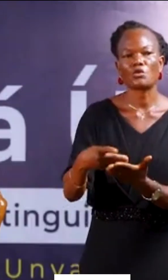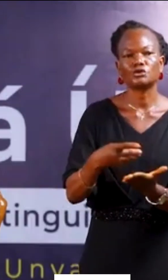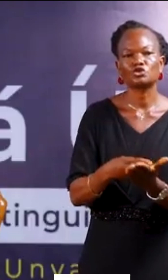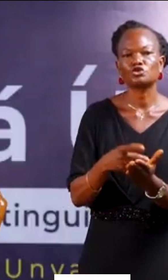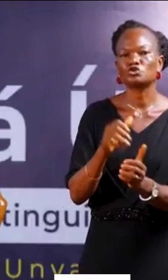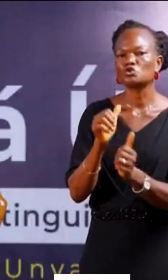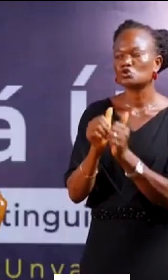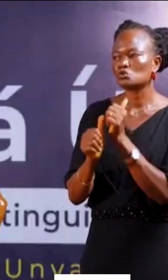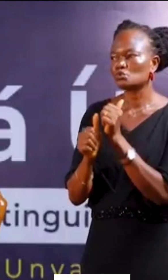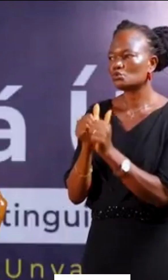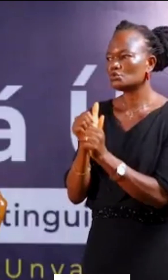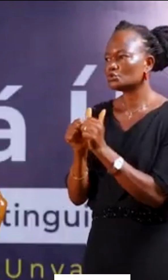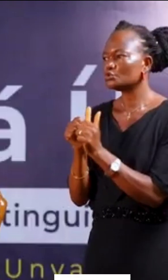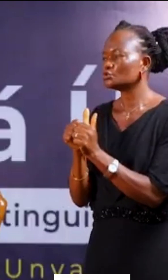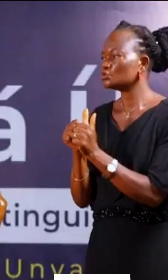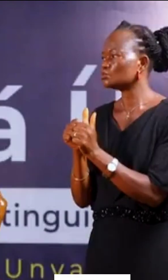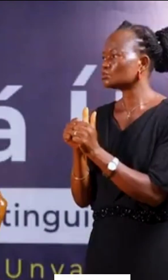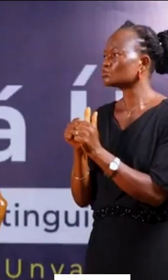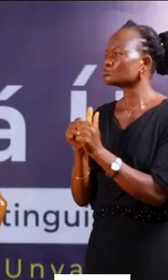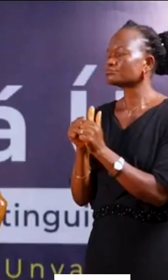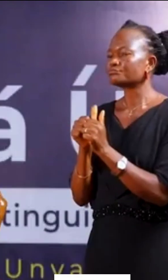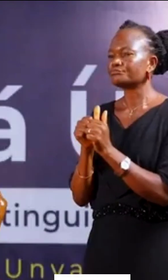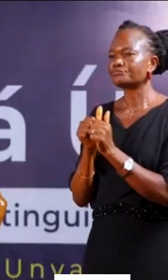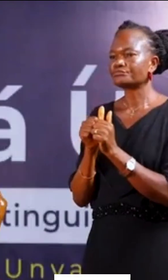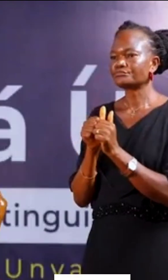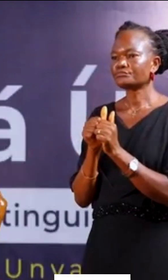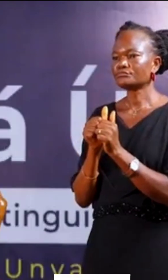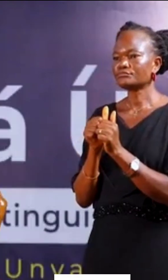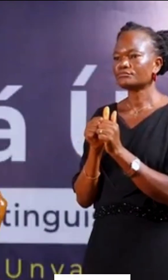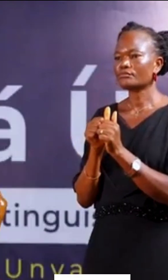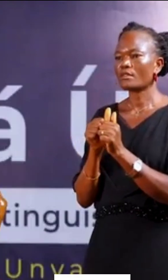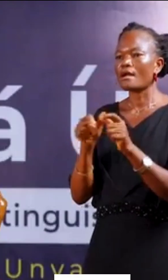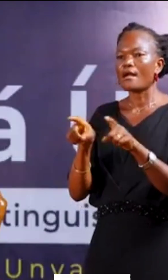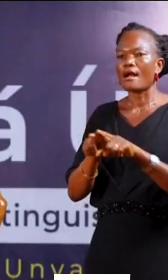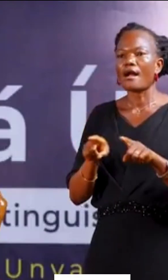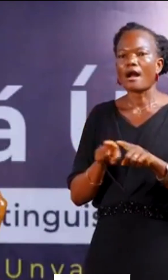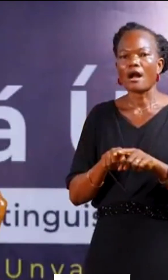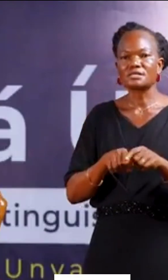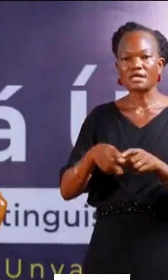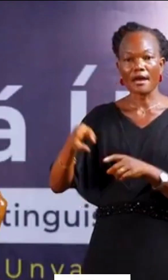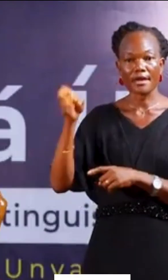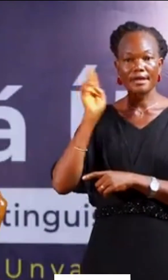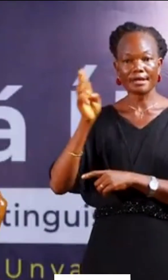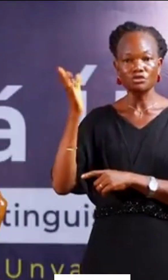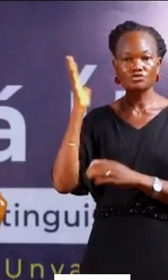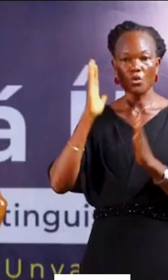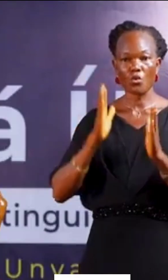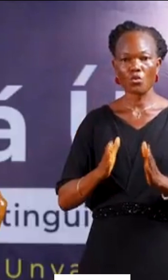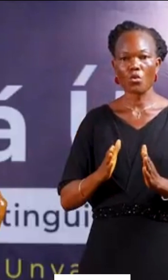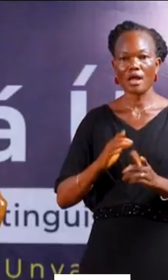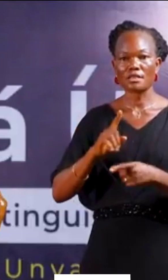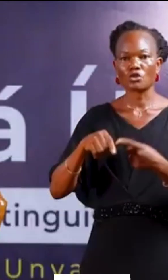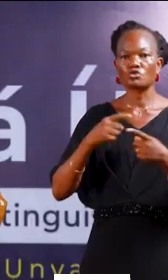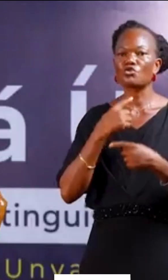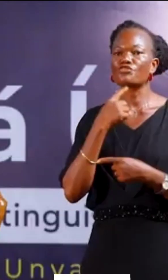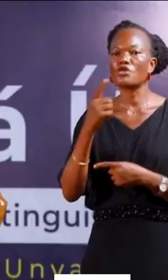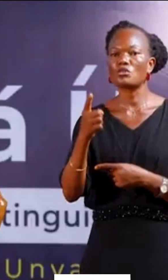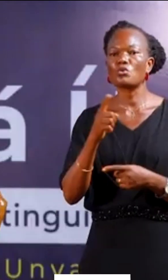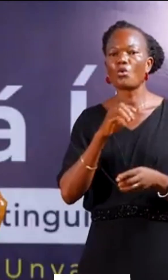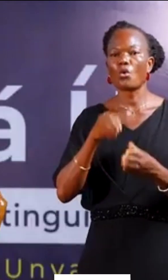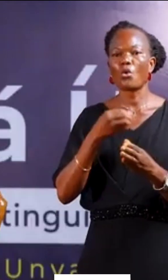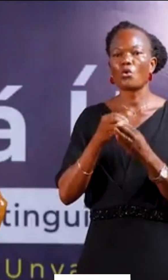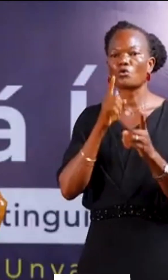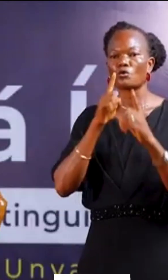which I think will make this much more worthwhile. As a historian, my goal is to tell you or talk